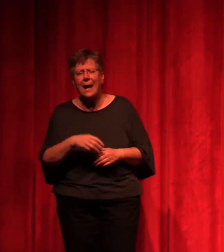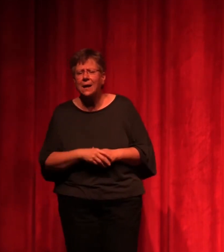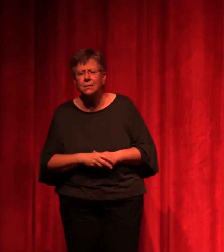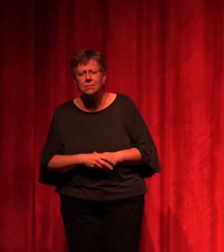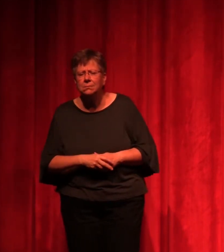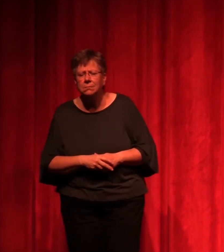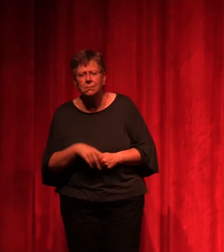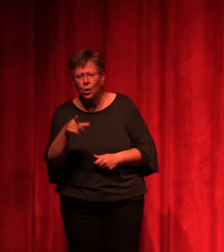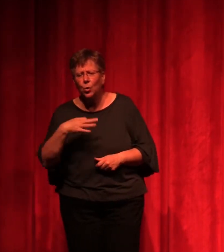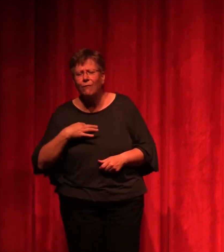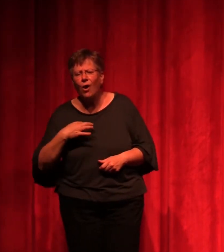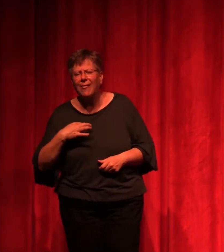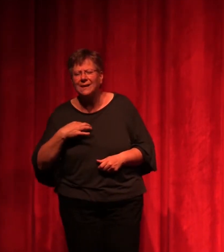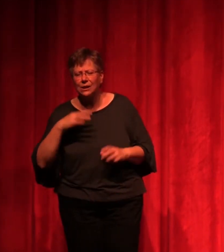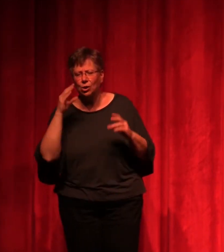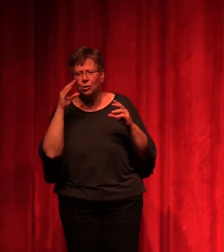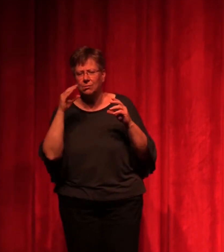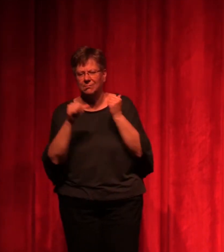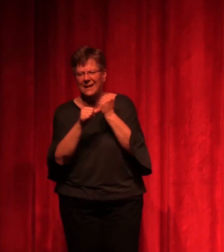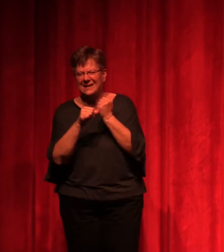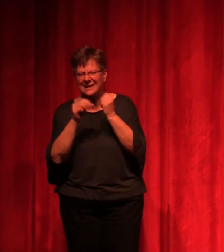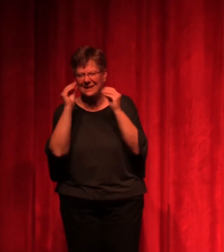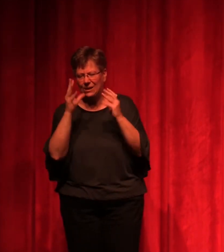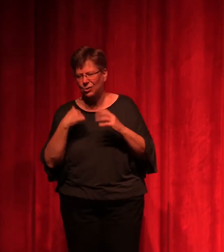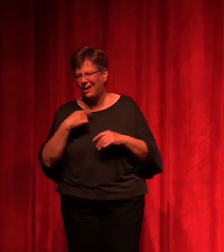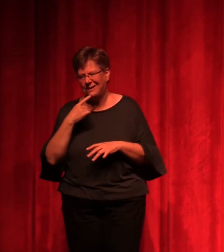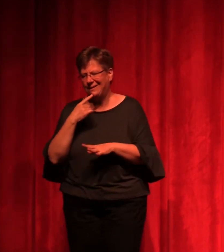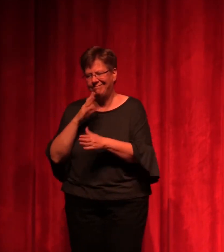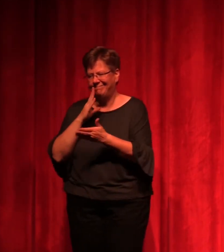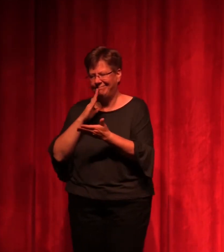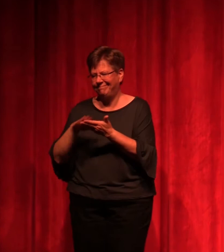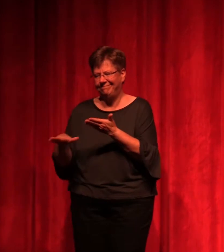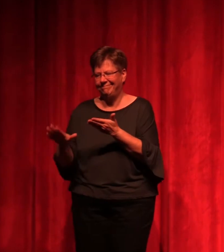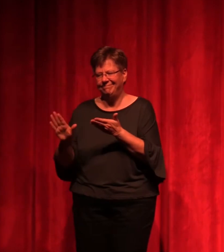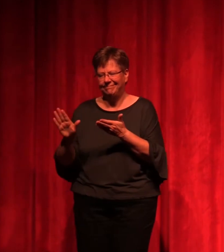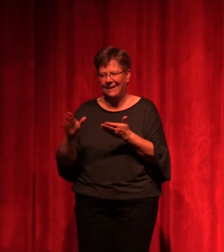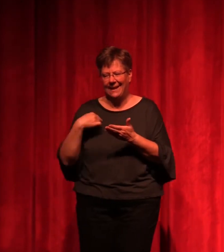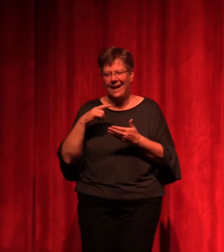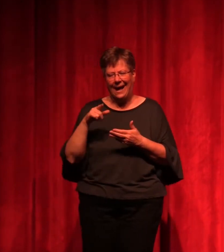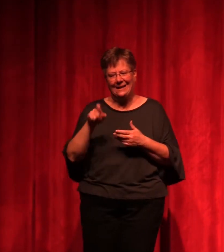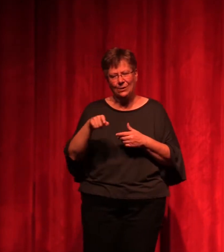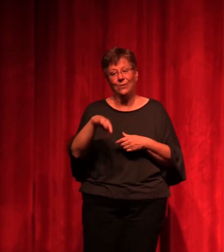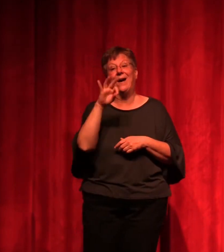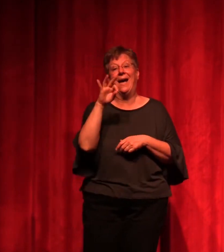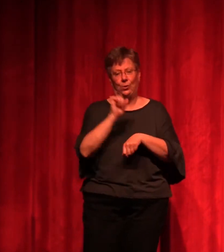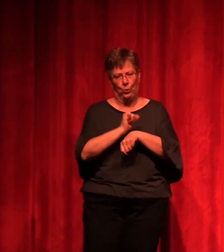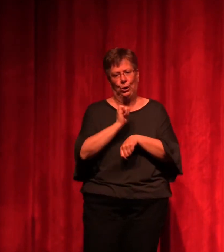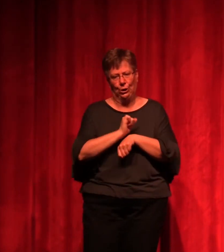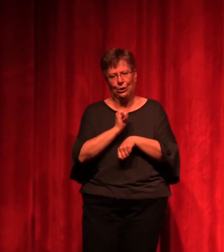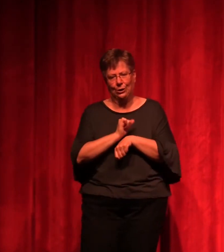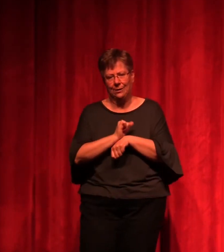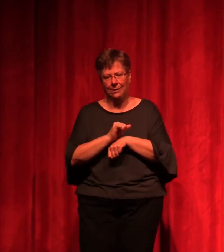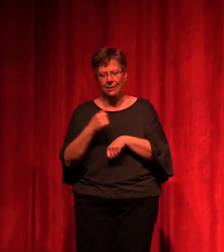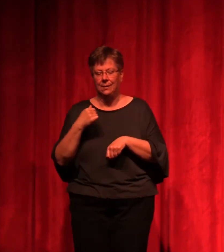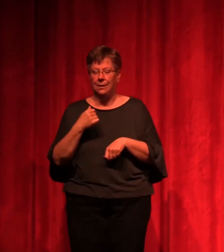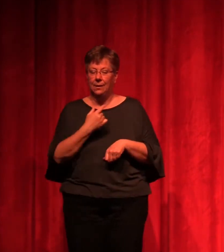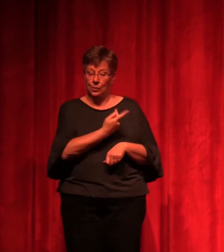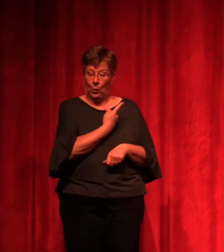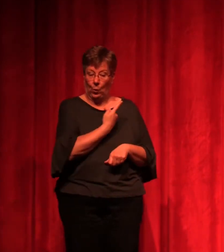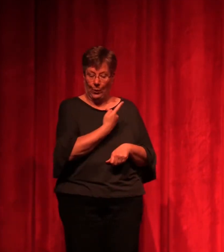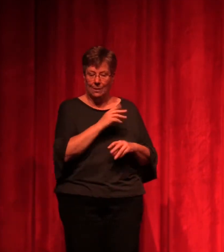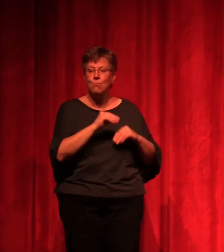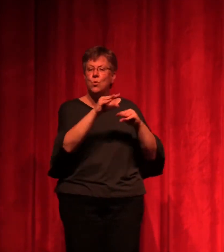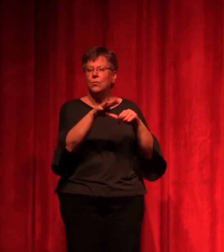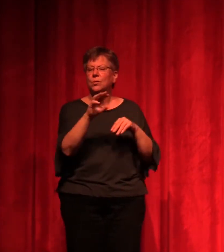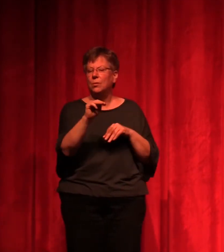experience. So I said thank you, and I'm going to go get to work. We were moving to Minnesota after this,